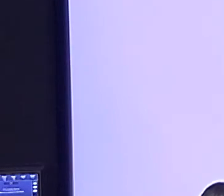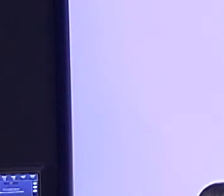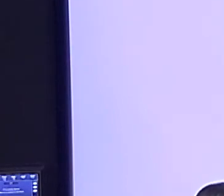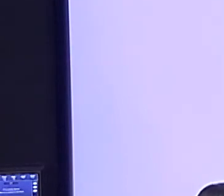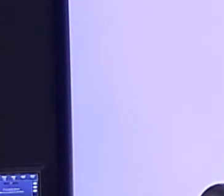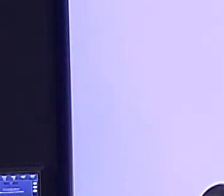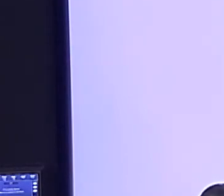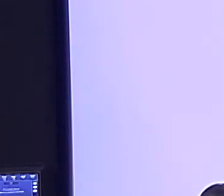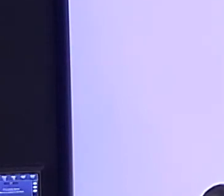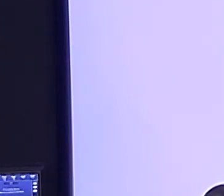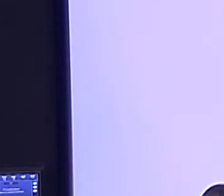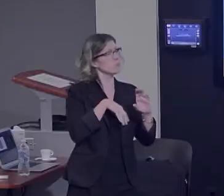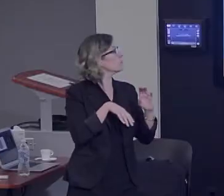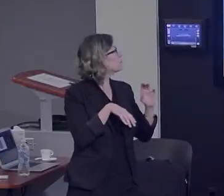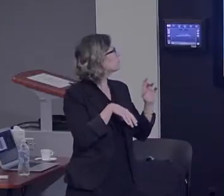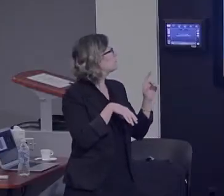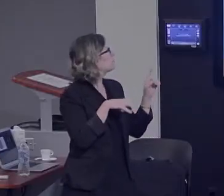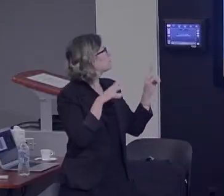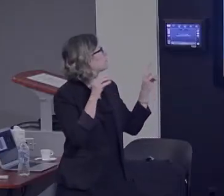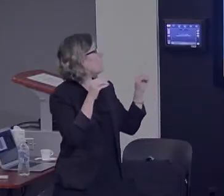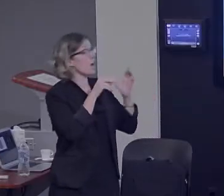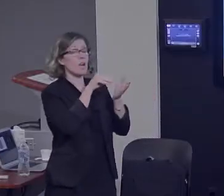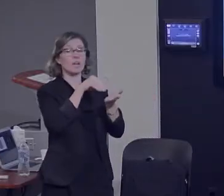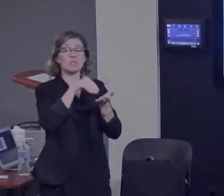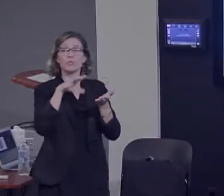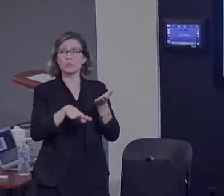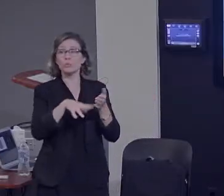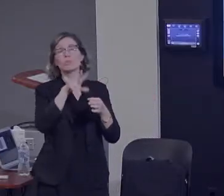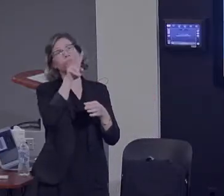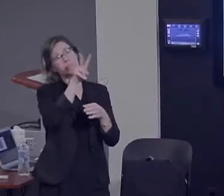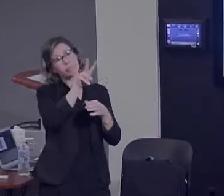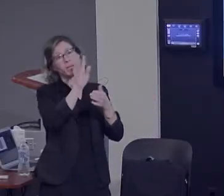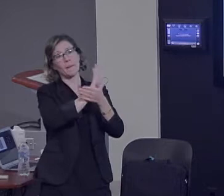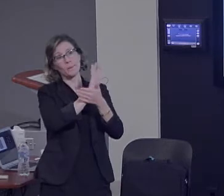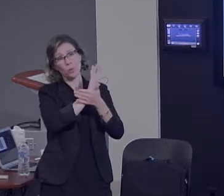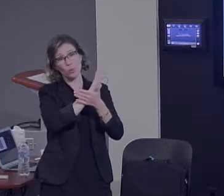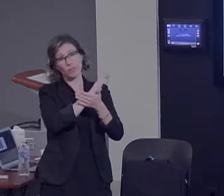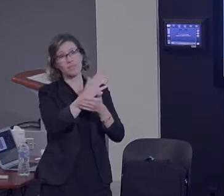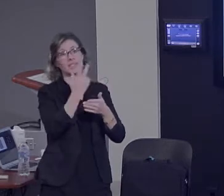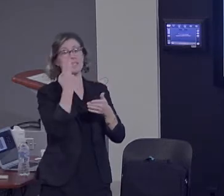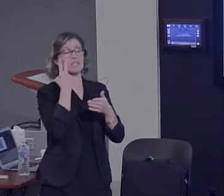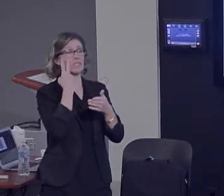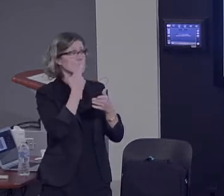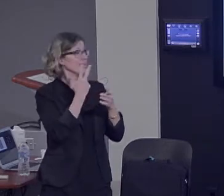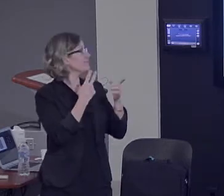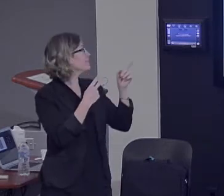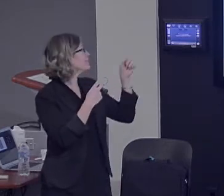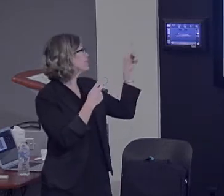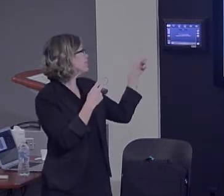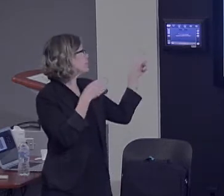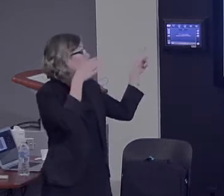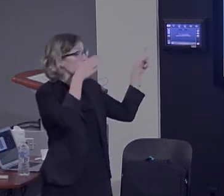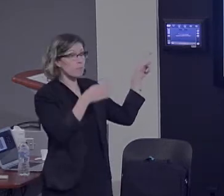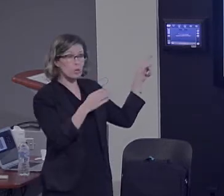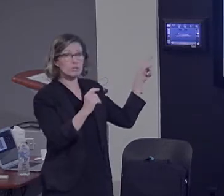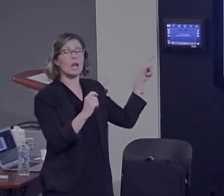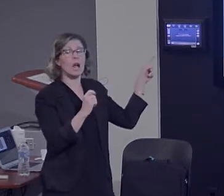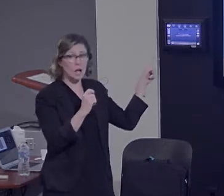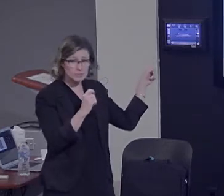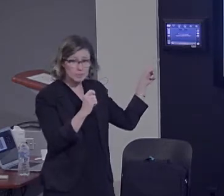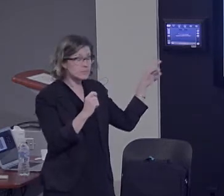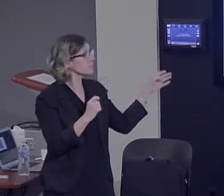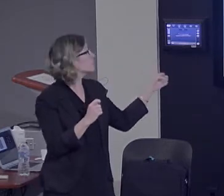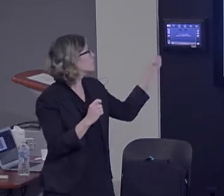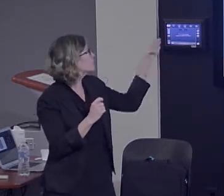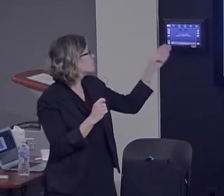and he sees a movie in which a student is biting, or the